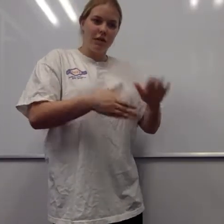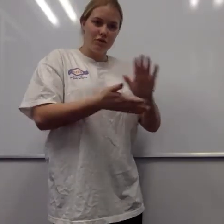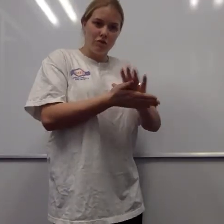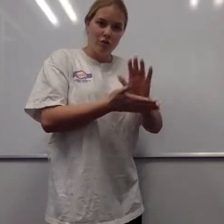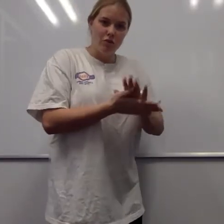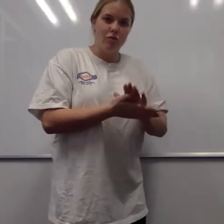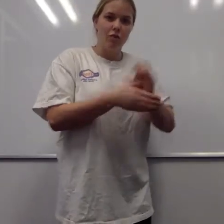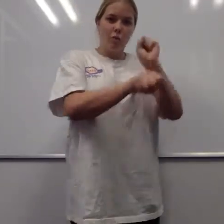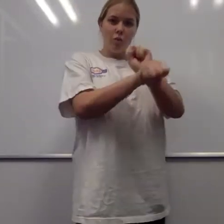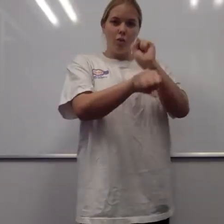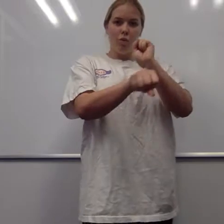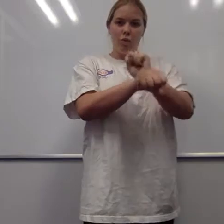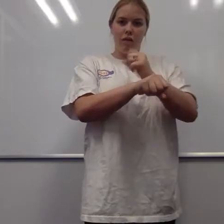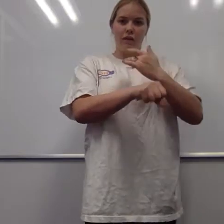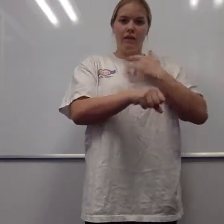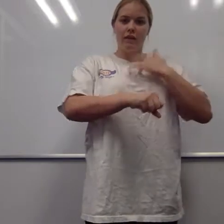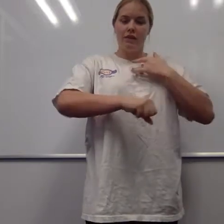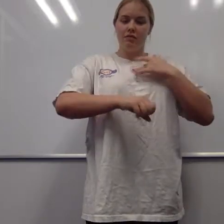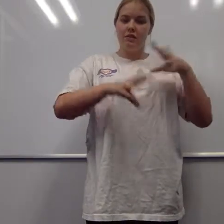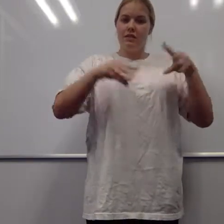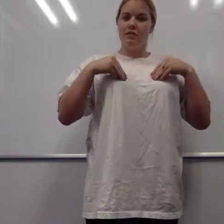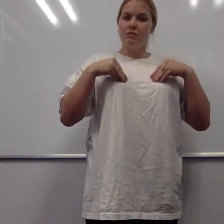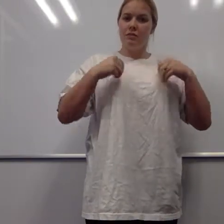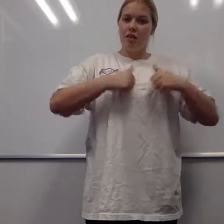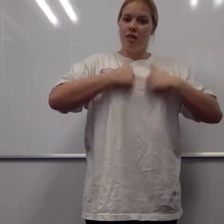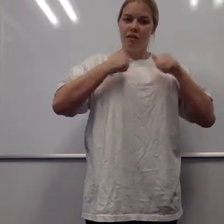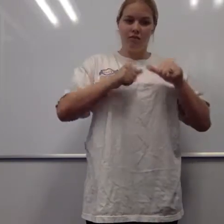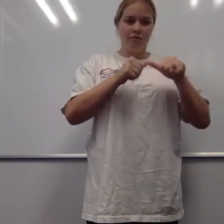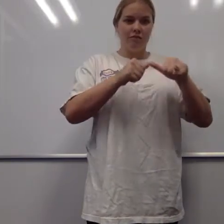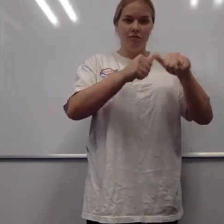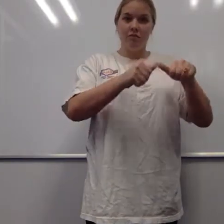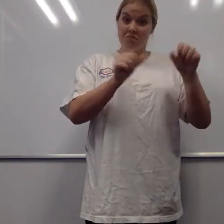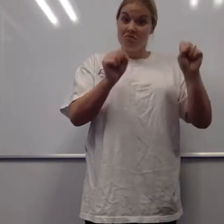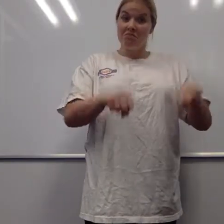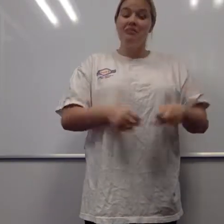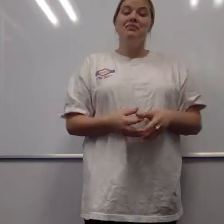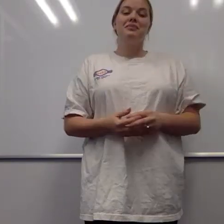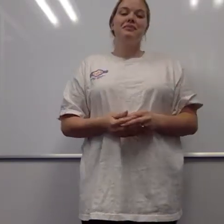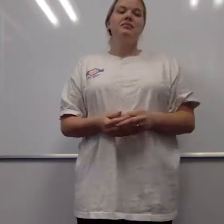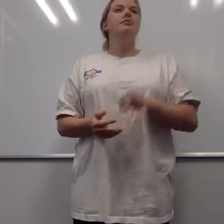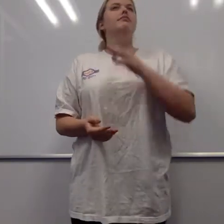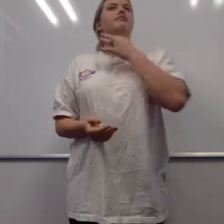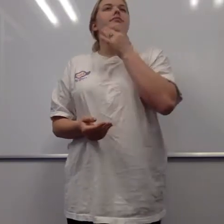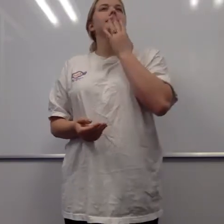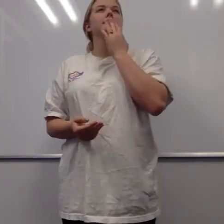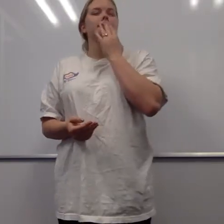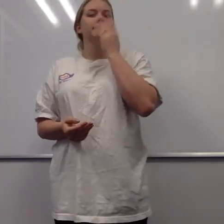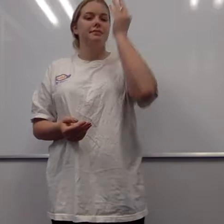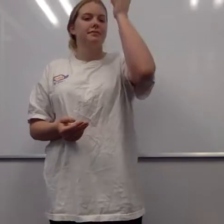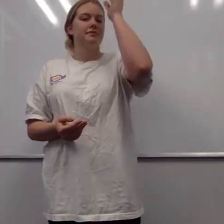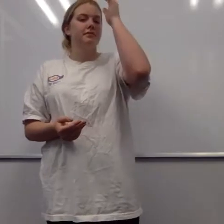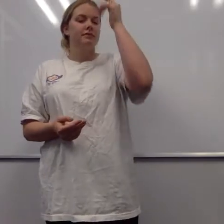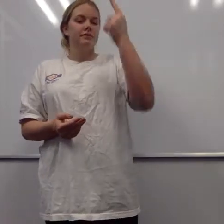at work, and they even live longer. So this all made me wonder, how can we each live more